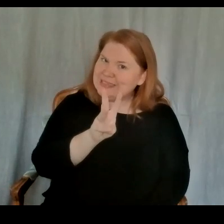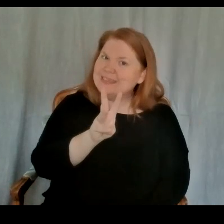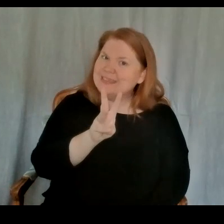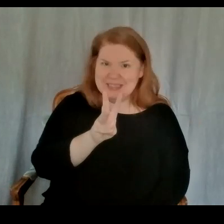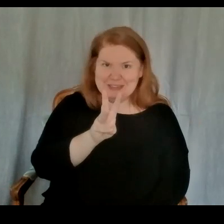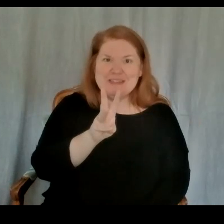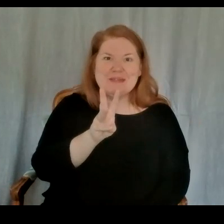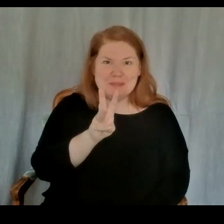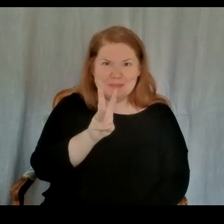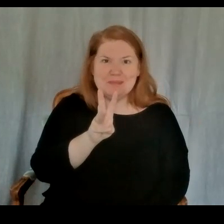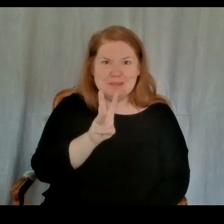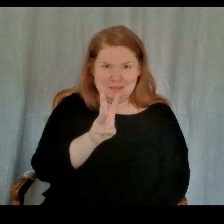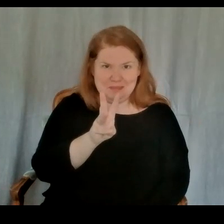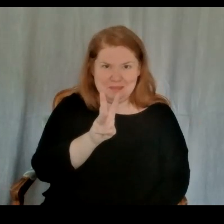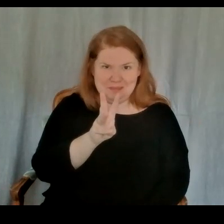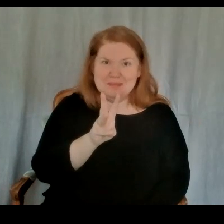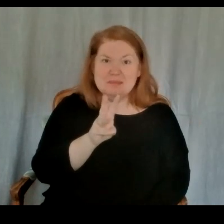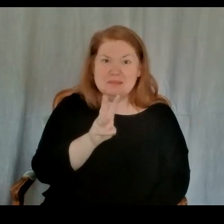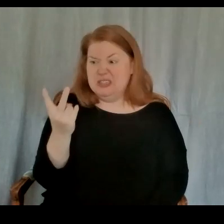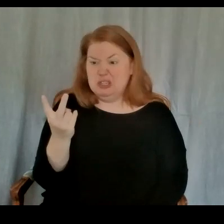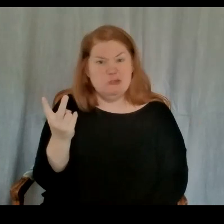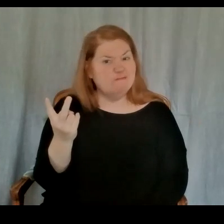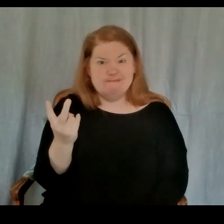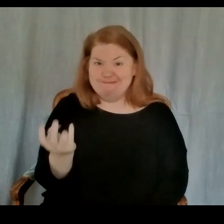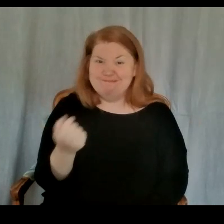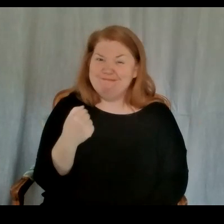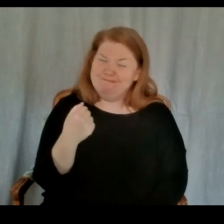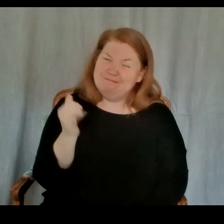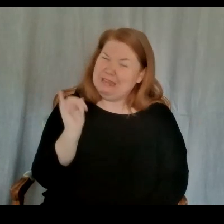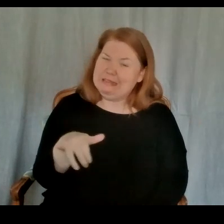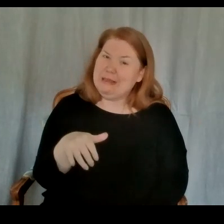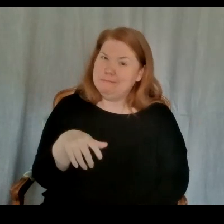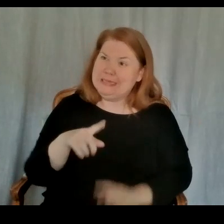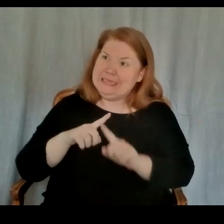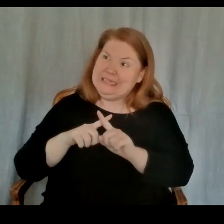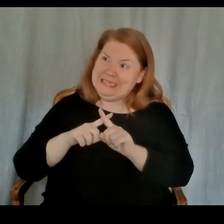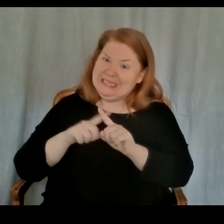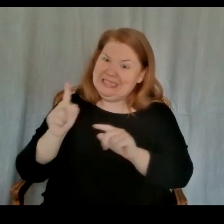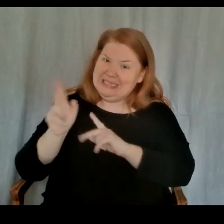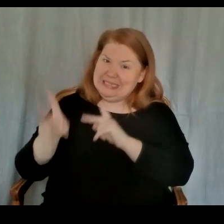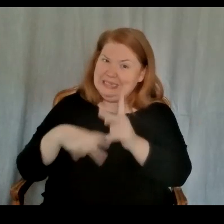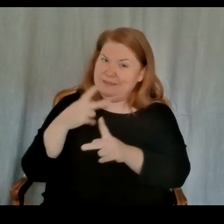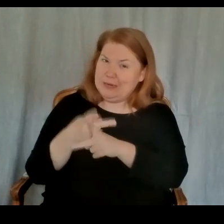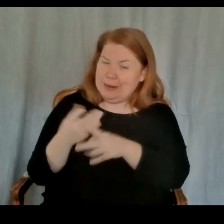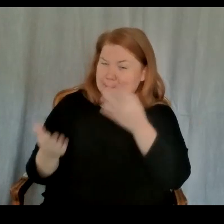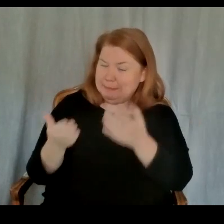Because that would not be a ladybug if I did not draw 6 legs. Okay, so I've got my 6 legs. I'm going to draw my